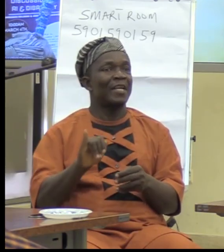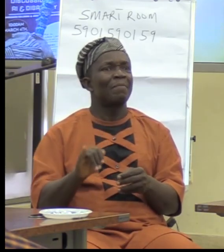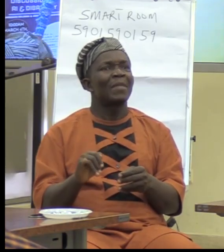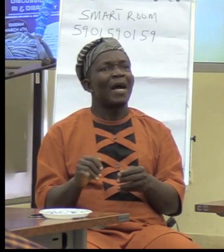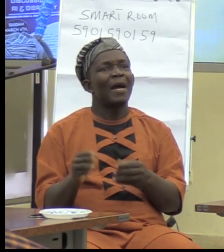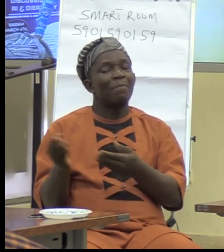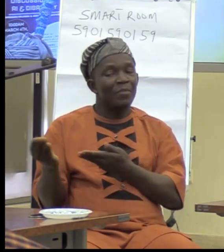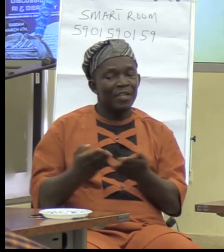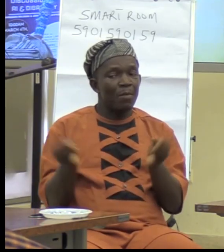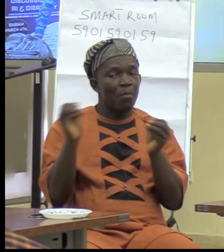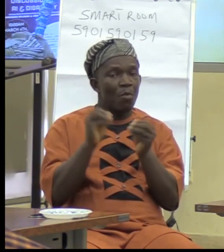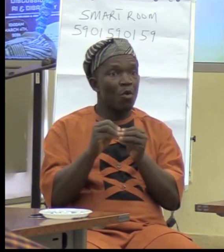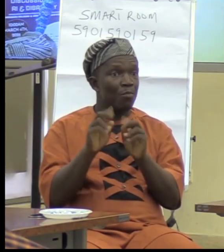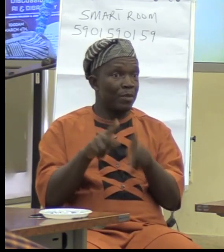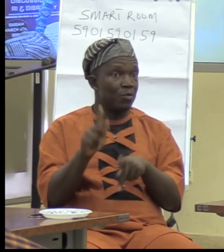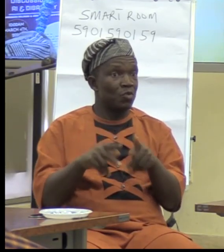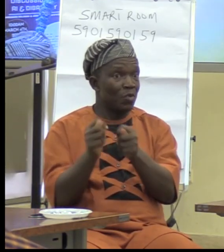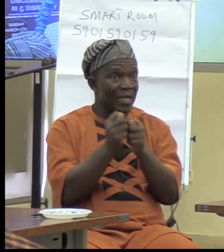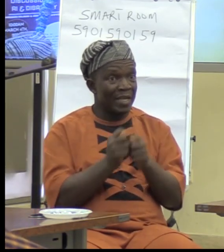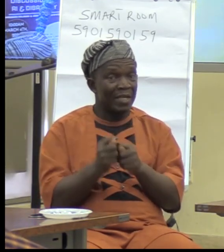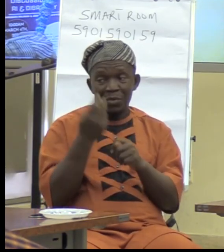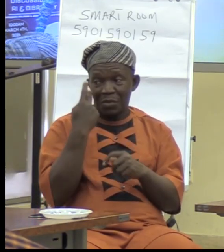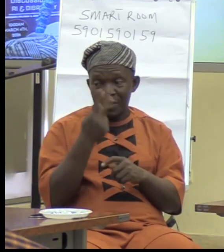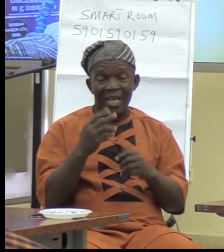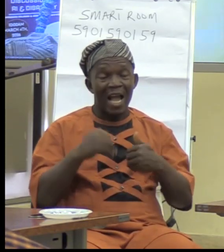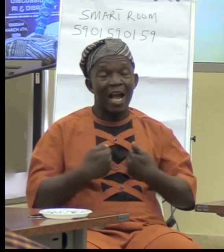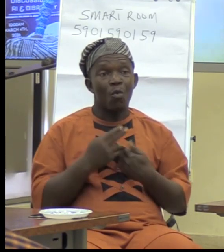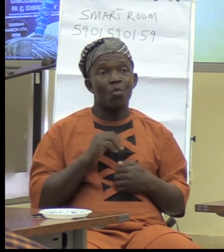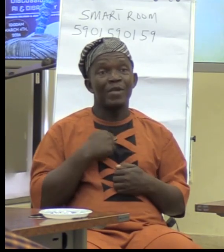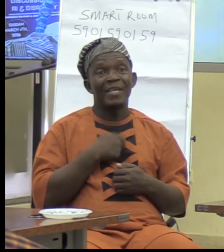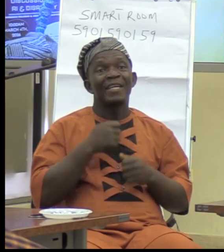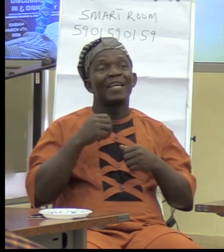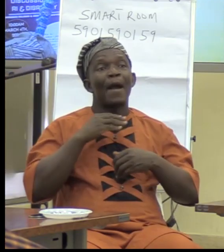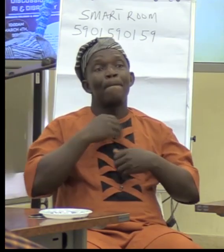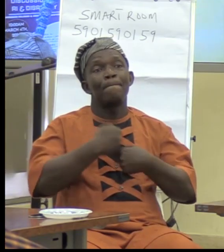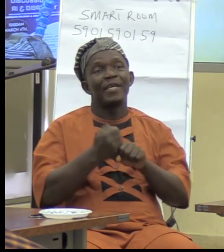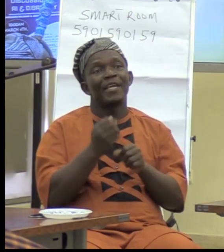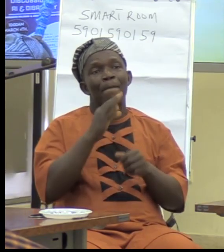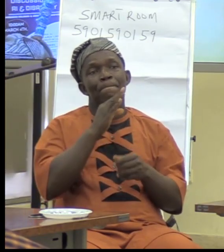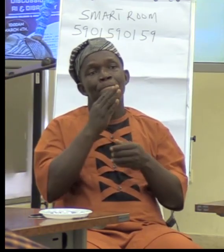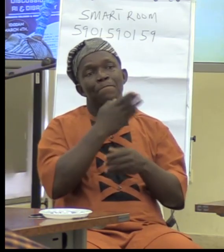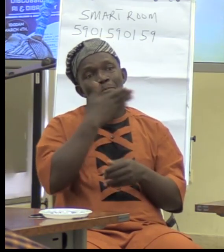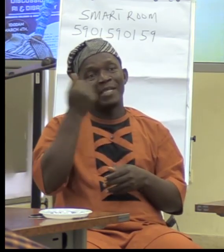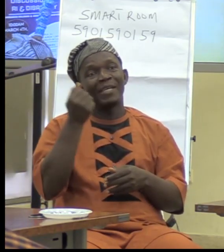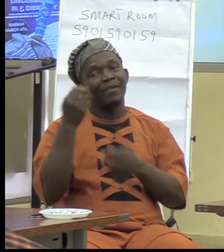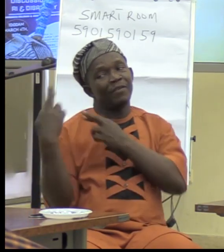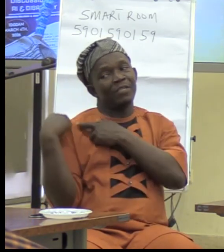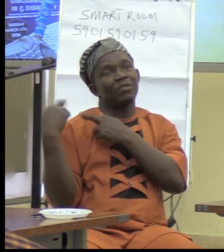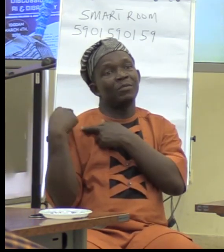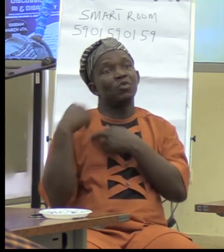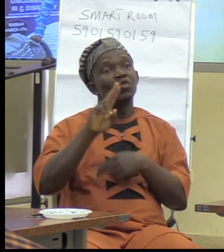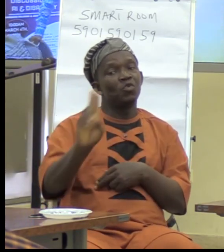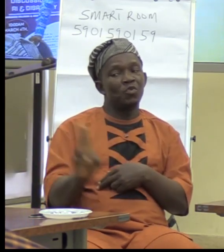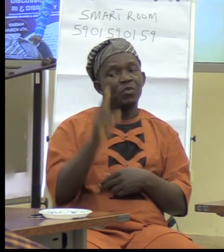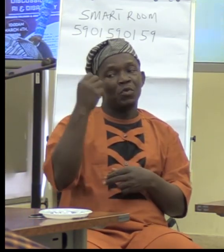included, then you have to be at the table, right? So I'm welcoming each and every one of us,